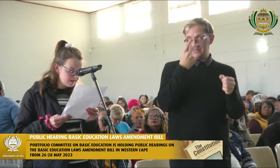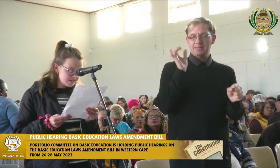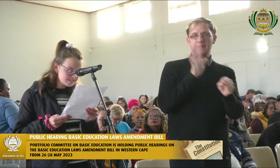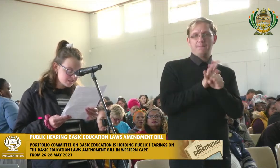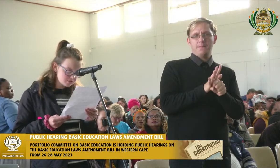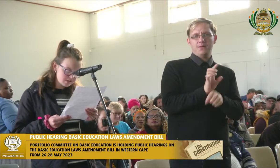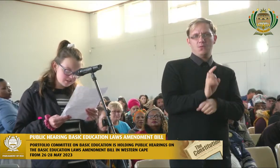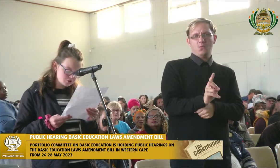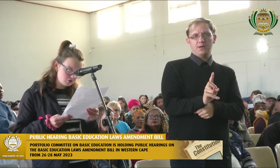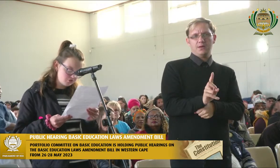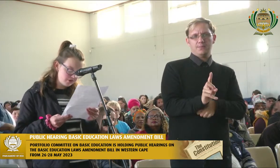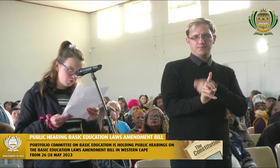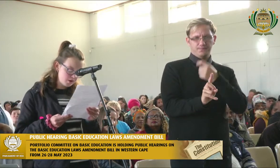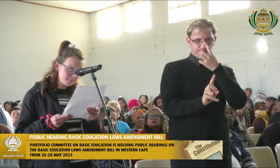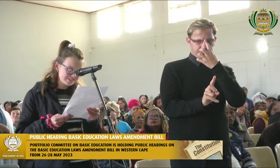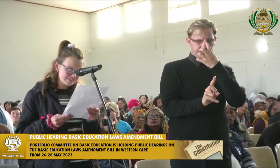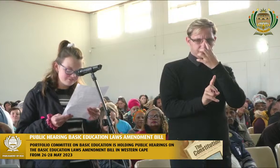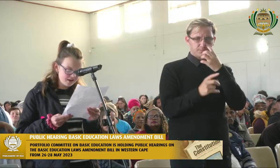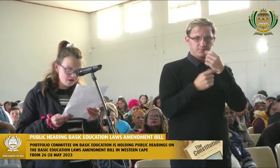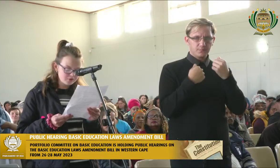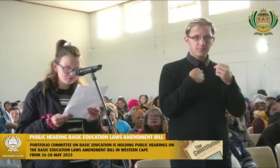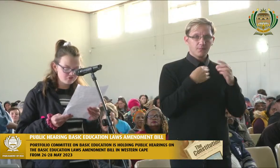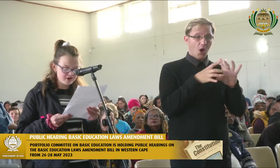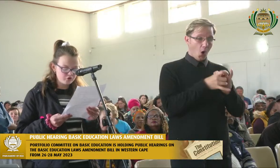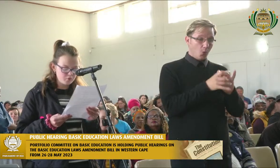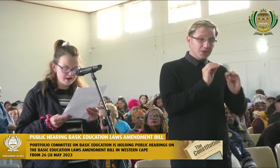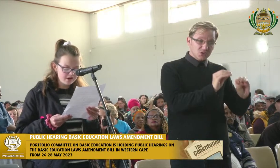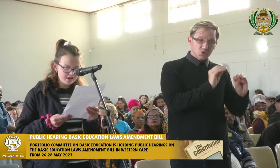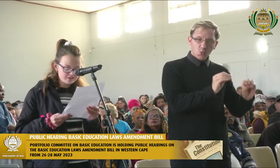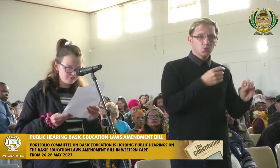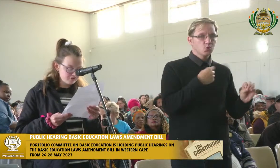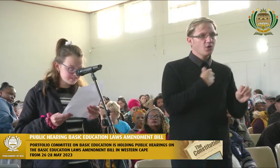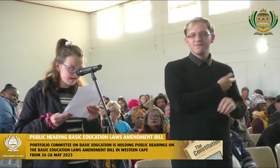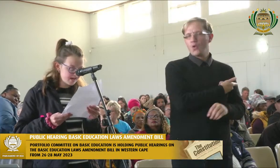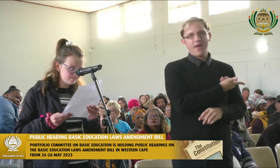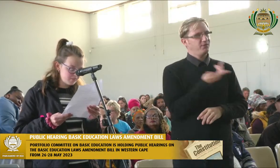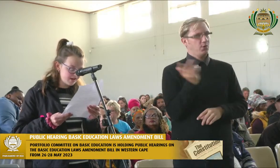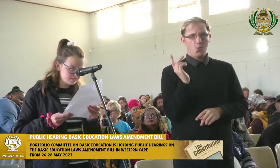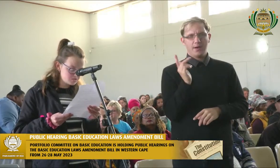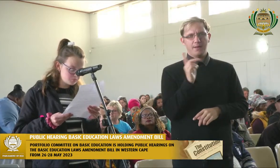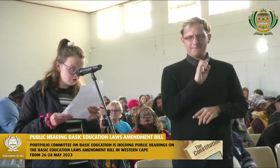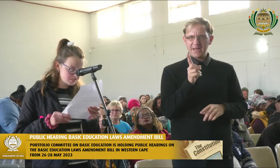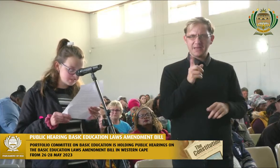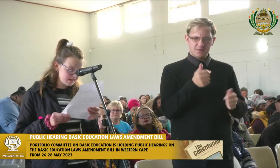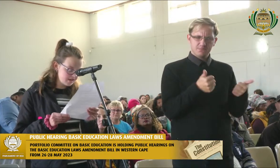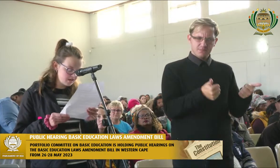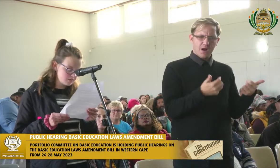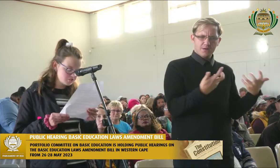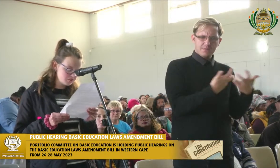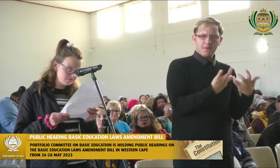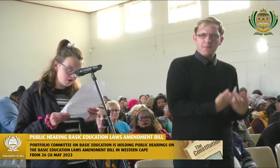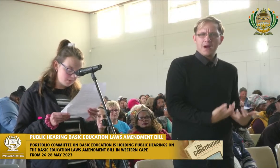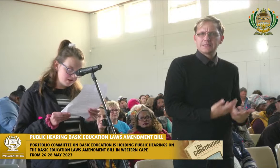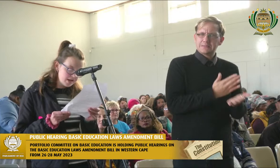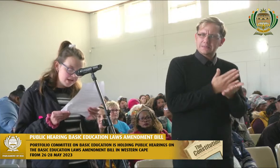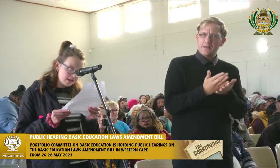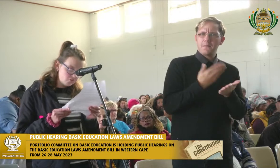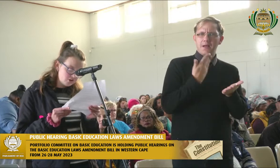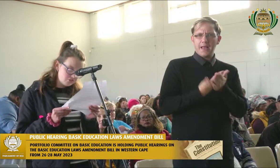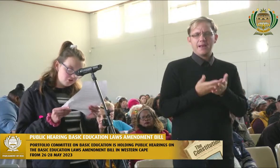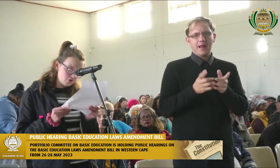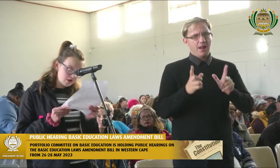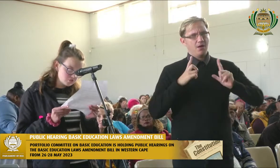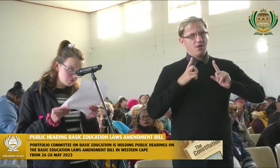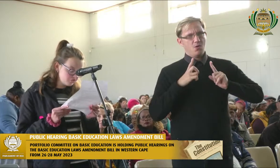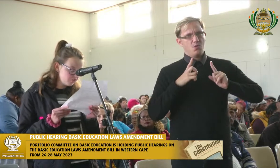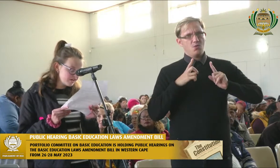on me. Yes, homeschooling is not for everyone, but it's available for everyone. The friends I have made this past year in homeschool environment,